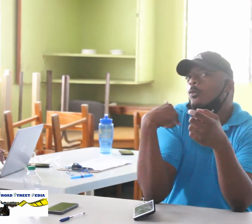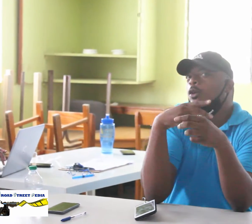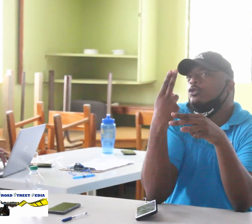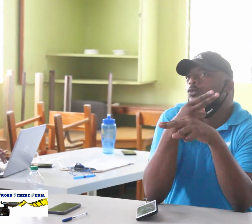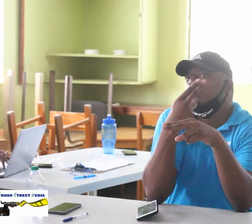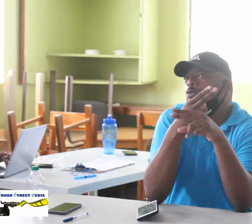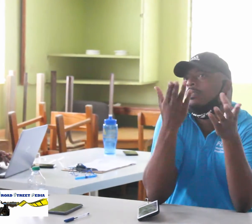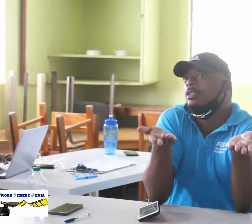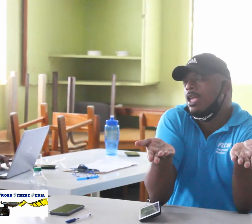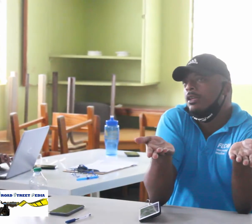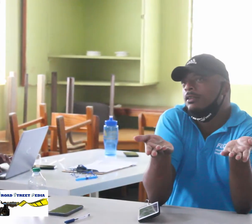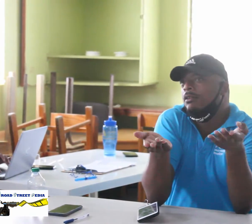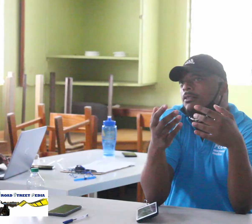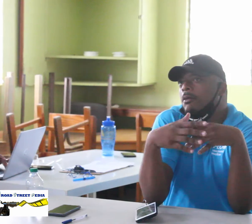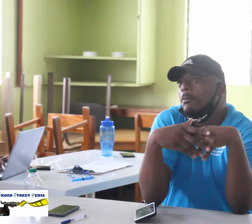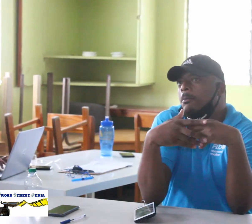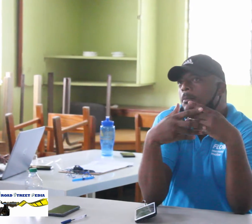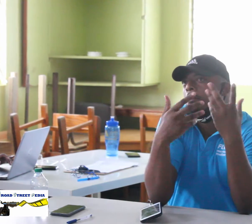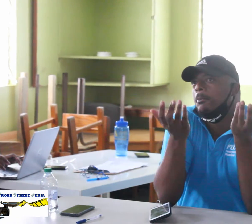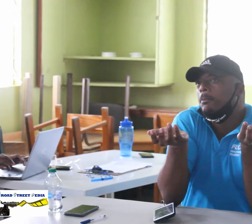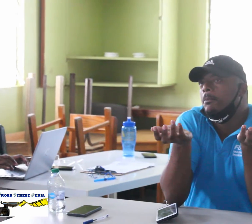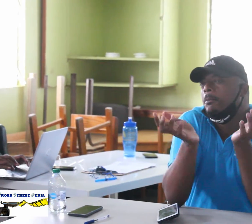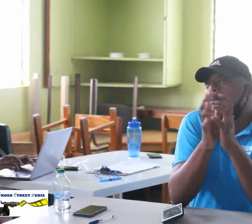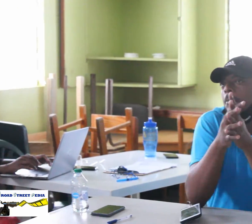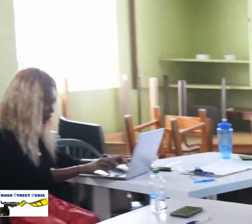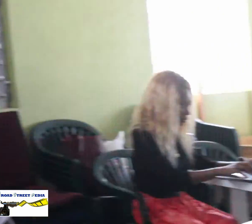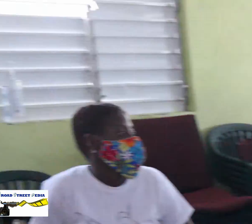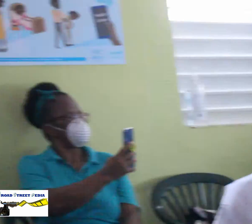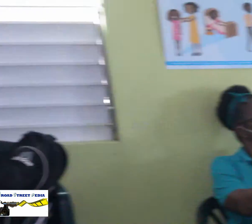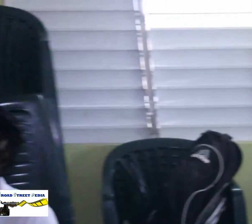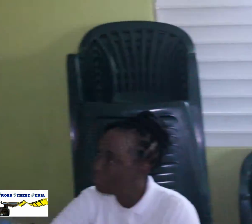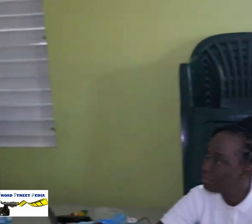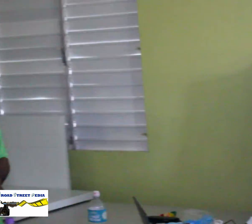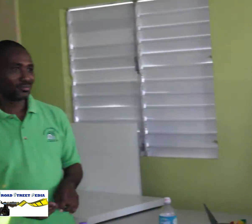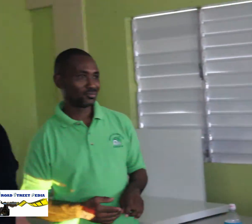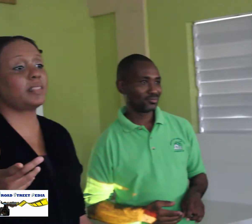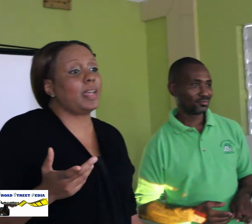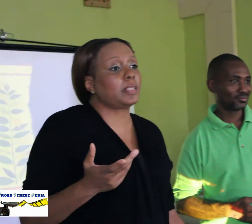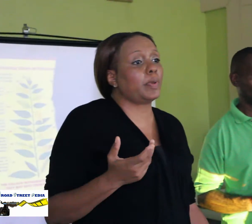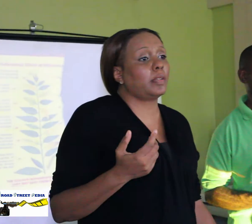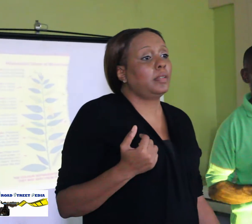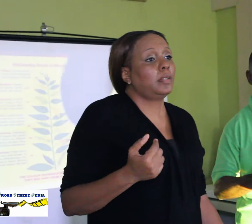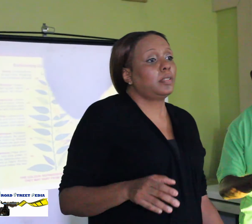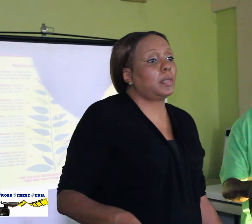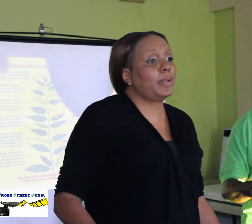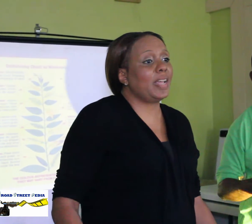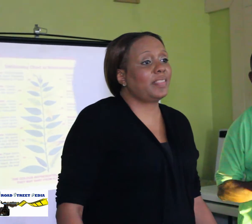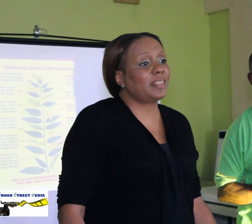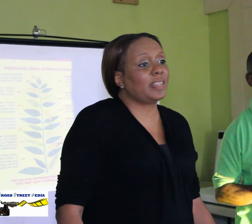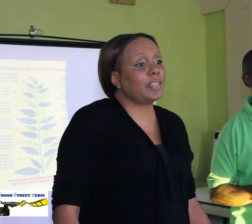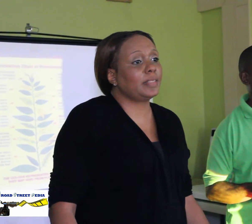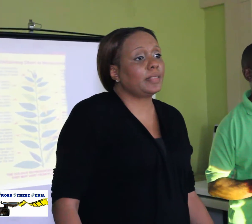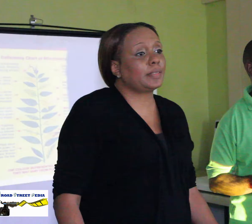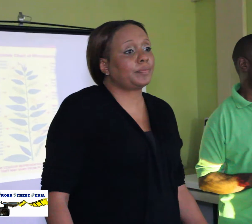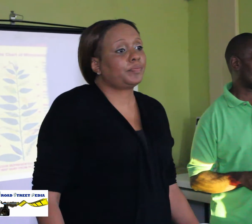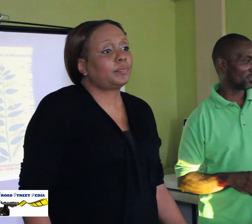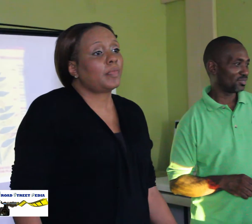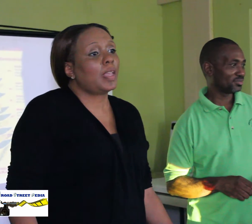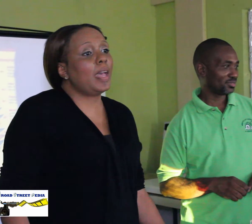Yeah, and he also uses like crates that use the eggs. The crates that the eggs come in, he uses that as well to plant things